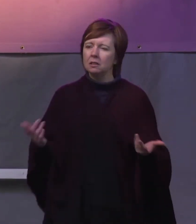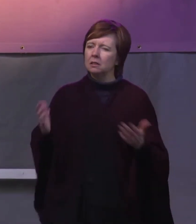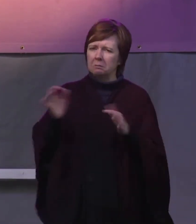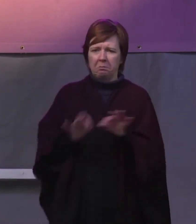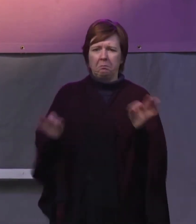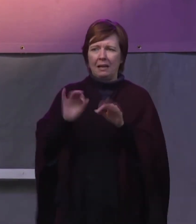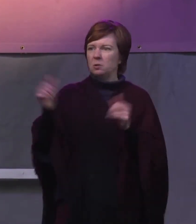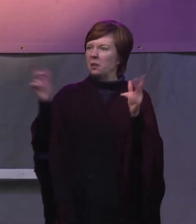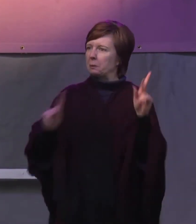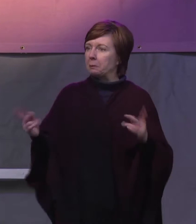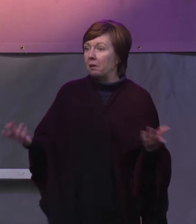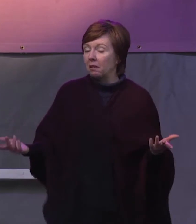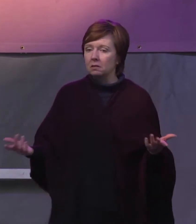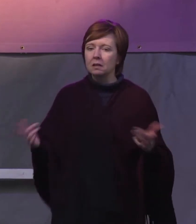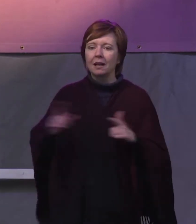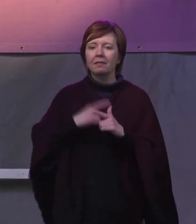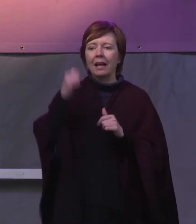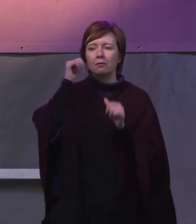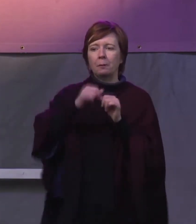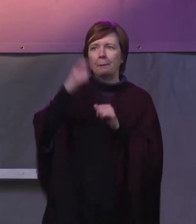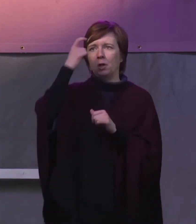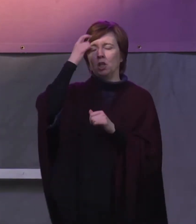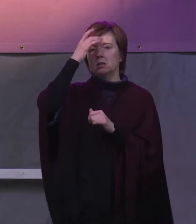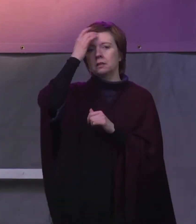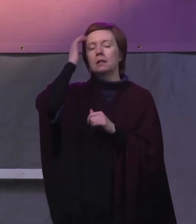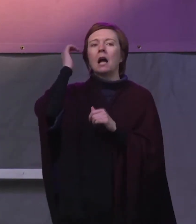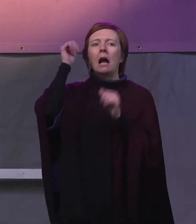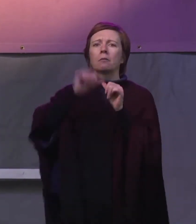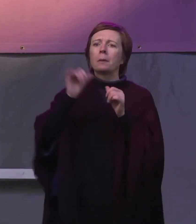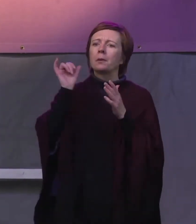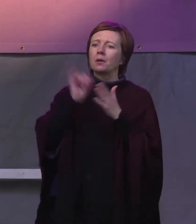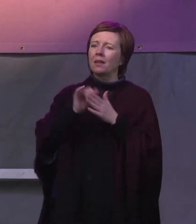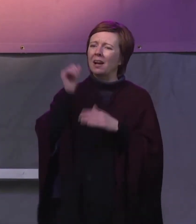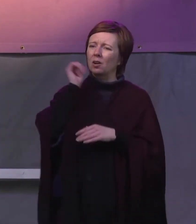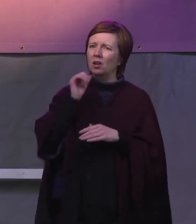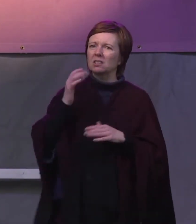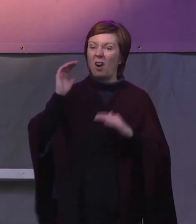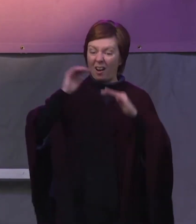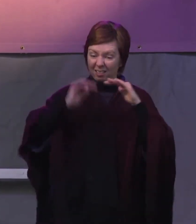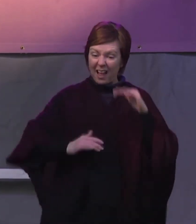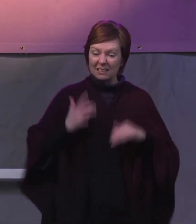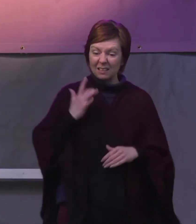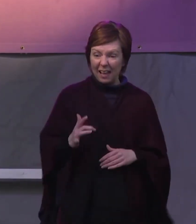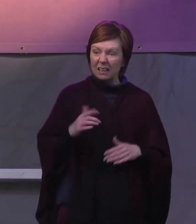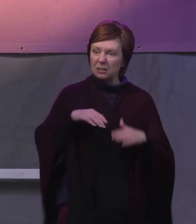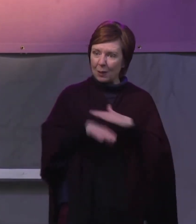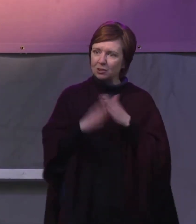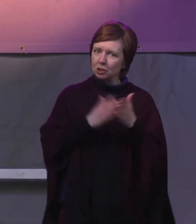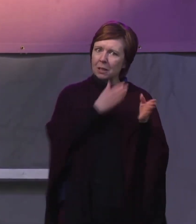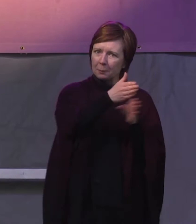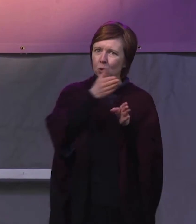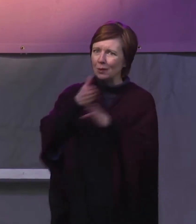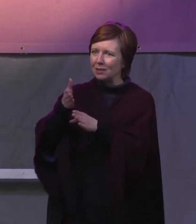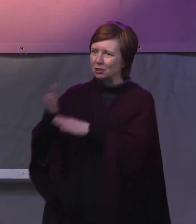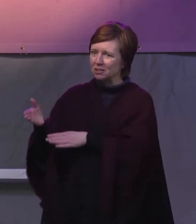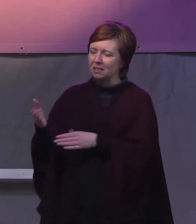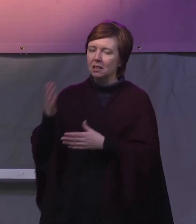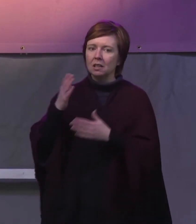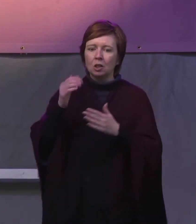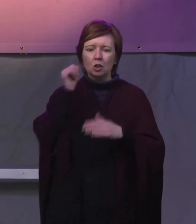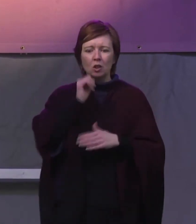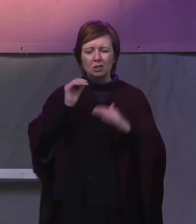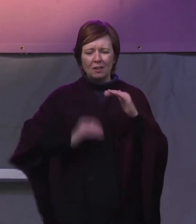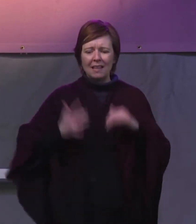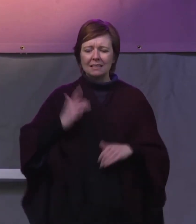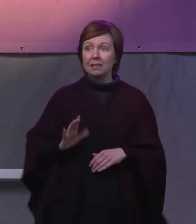it matter to other people? Then I remember that girls are less likely to enter STEM careers, that girls are less likely to